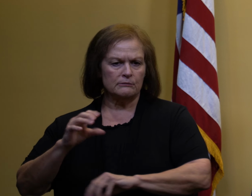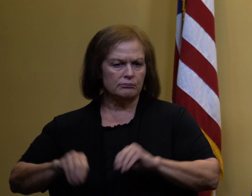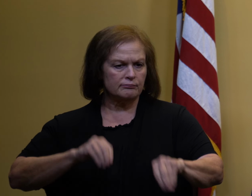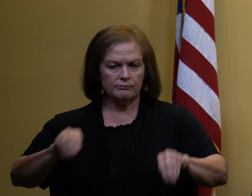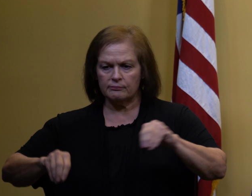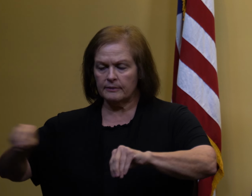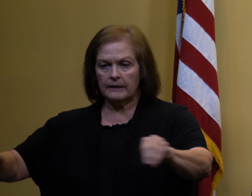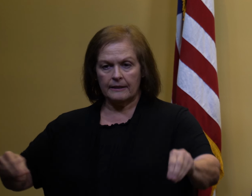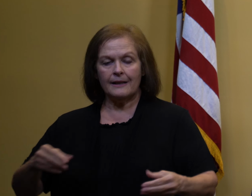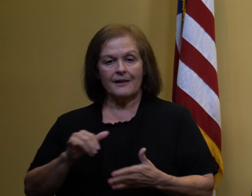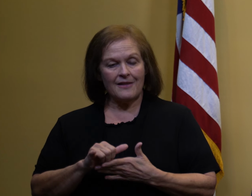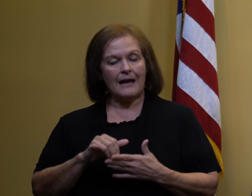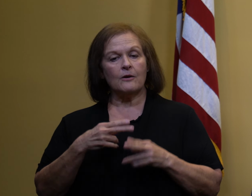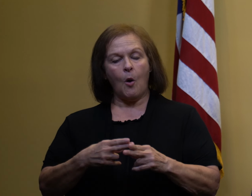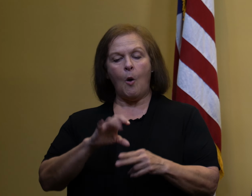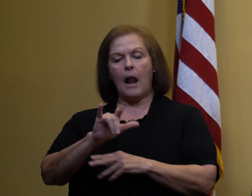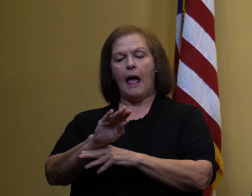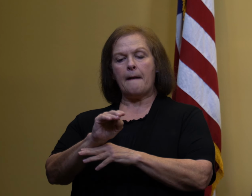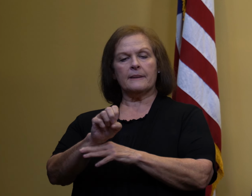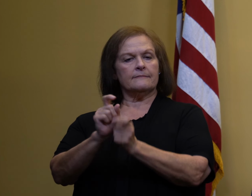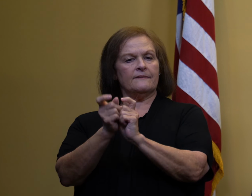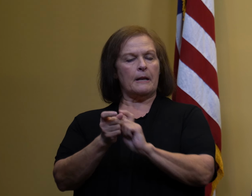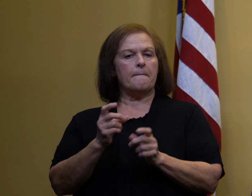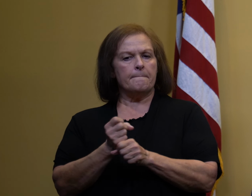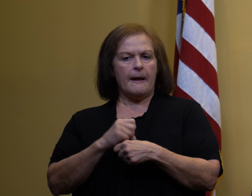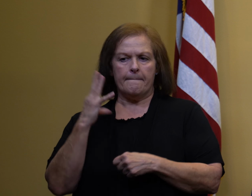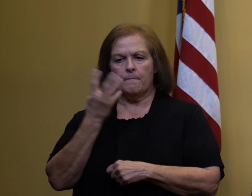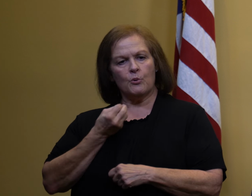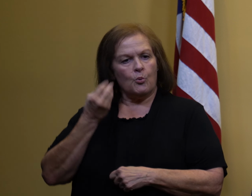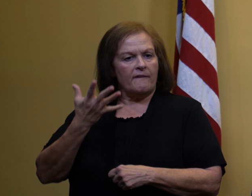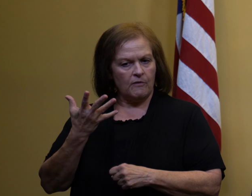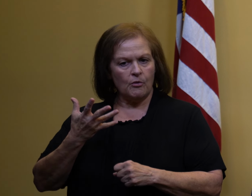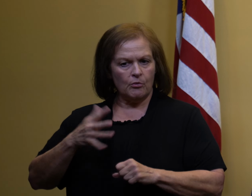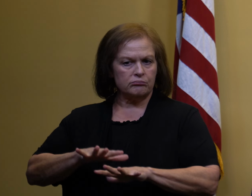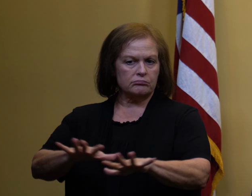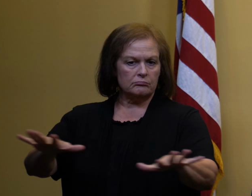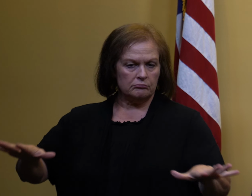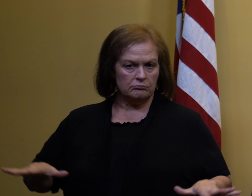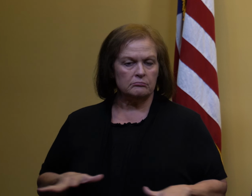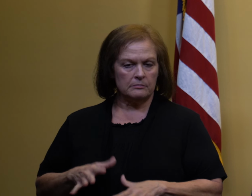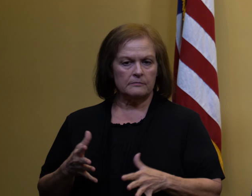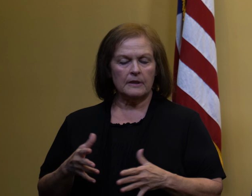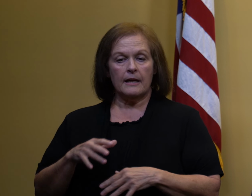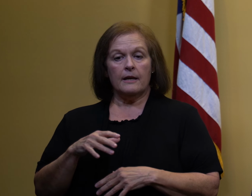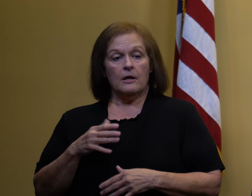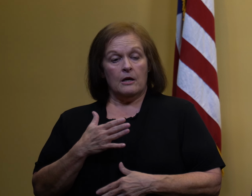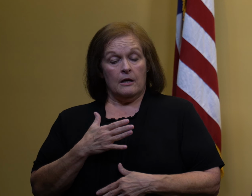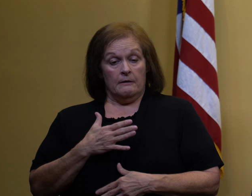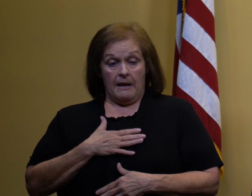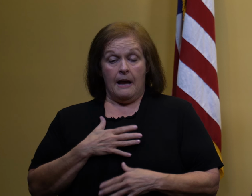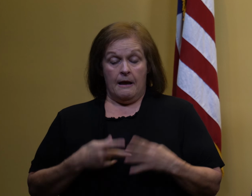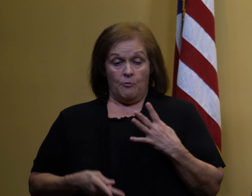projects. Again, climate adaptation, beautification, it really goes hand in hand. And of course, with my